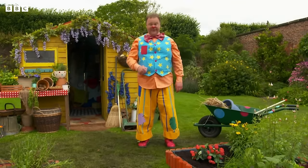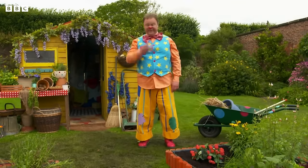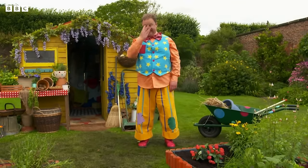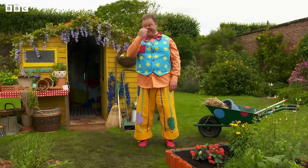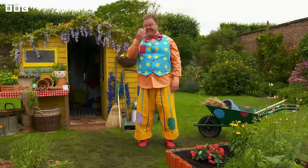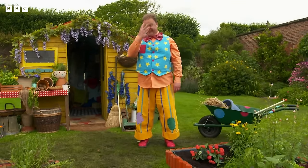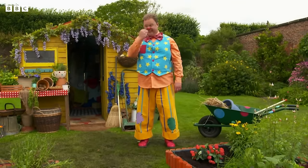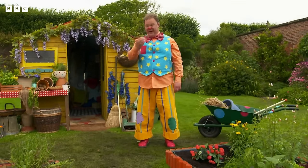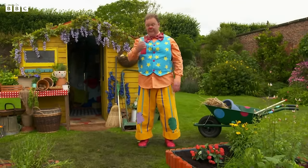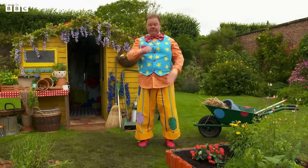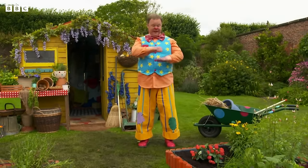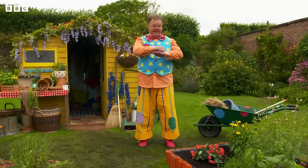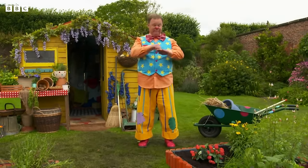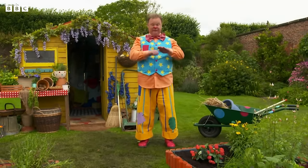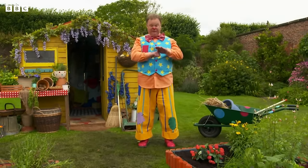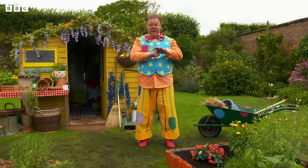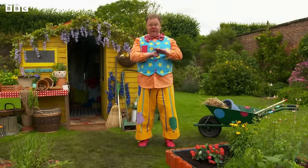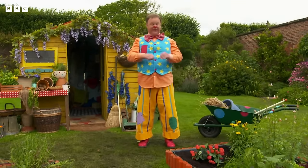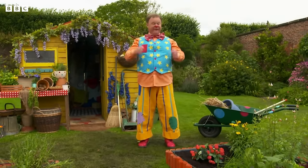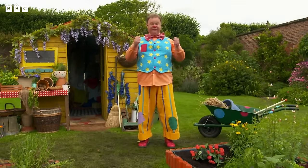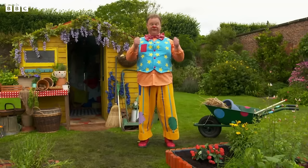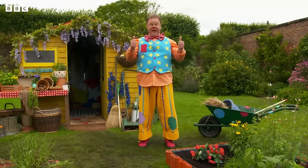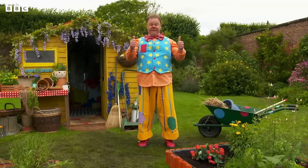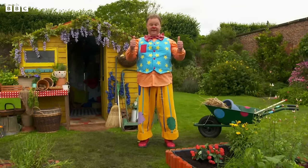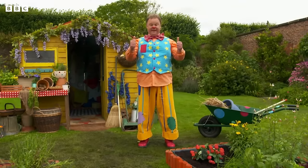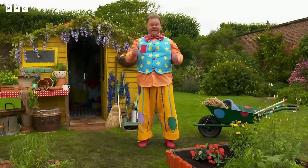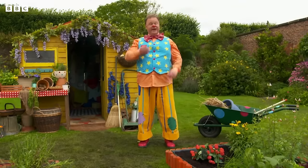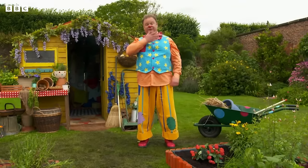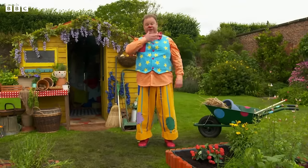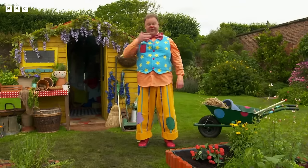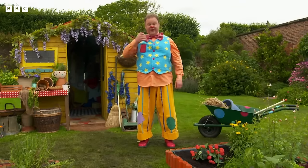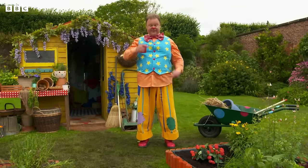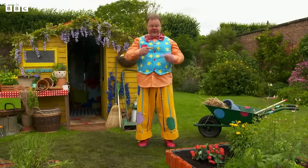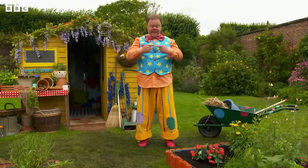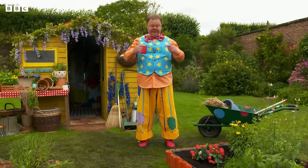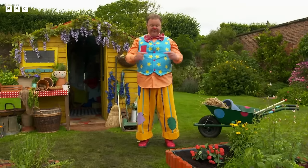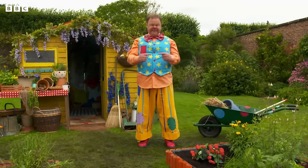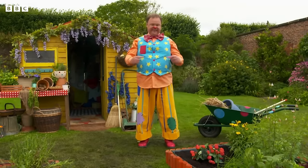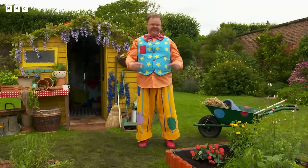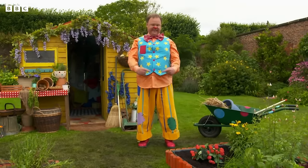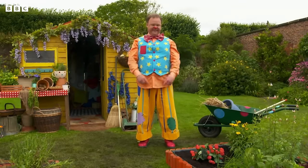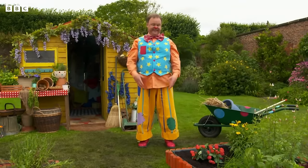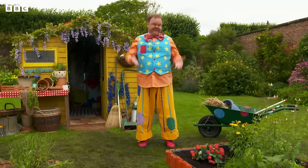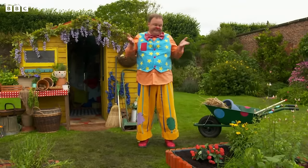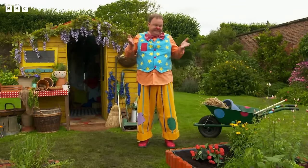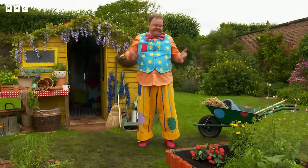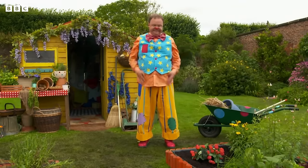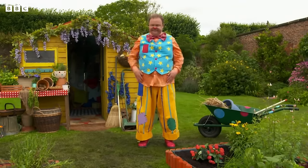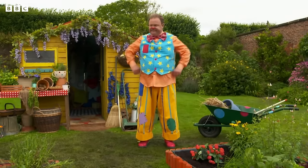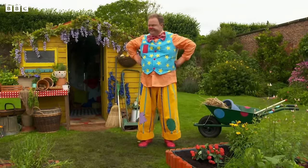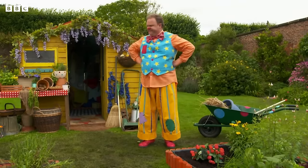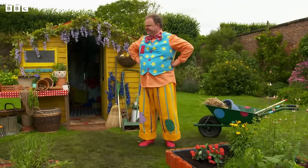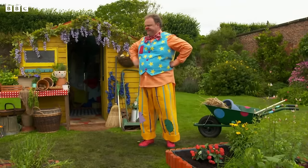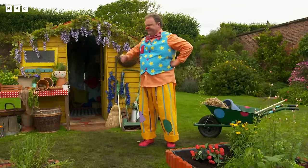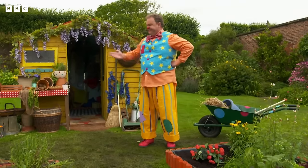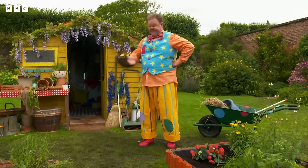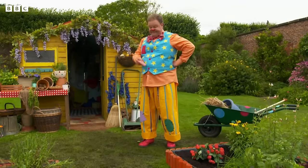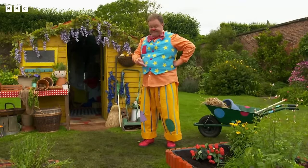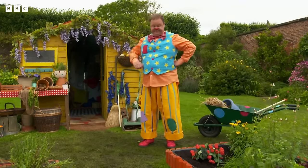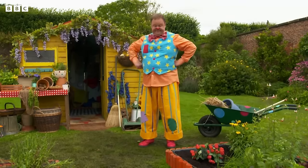water his strawberries before the fabulous fruit competition. Oh, never mind, Mr.